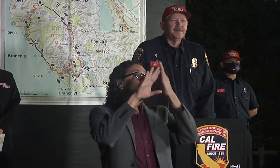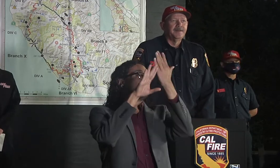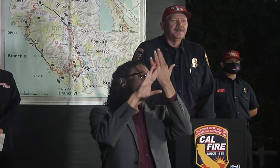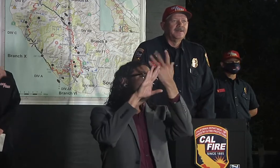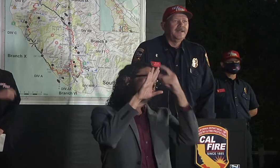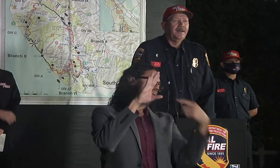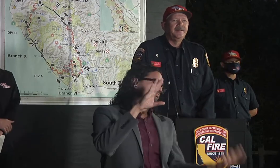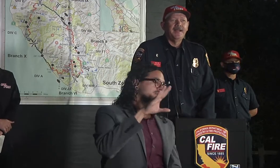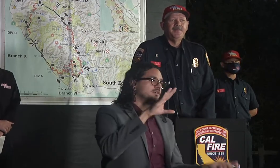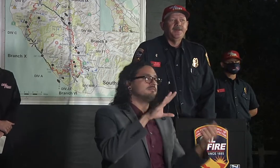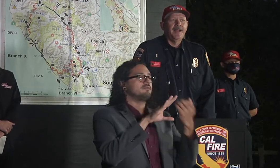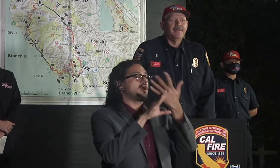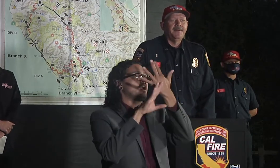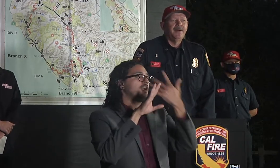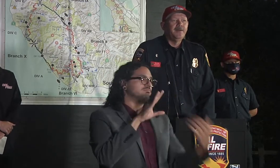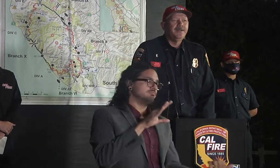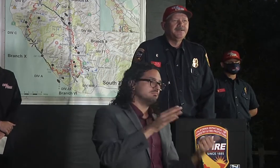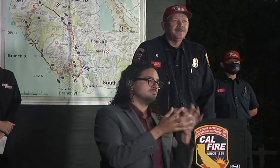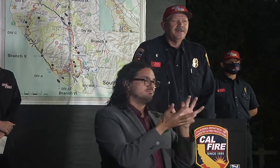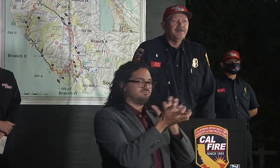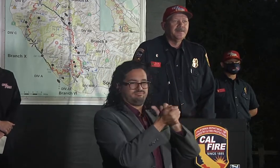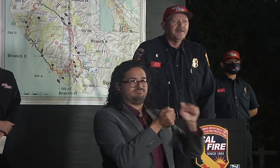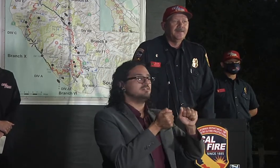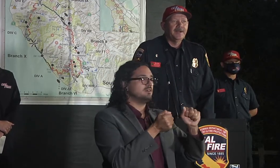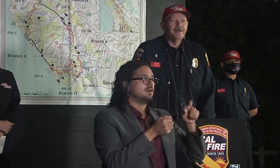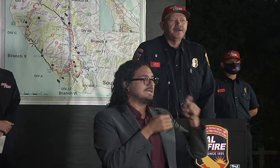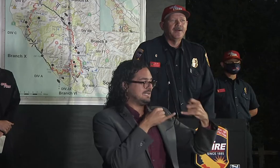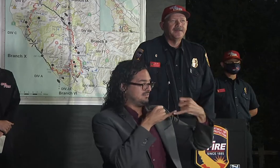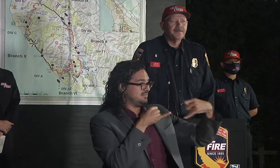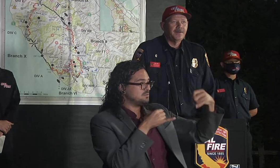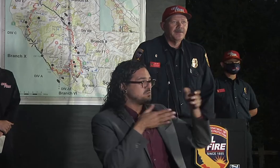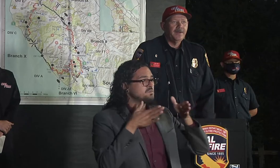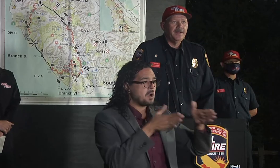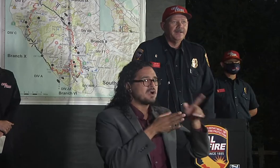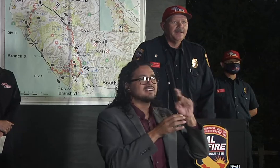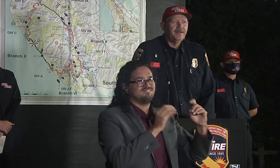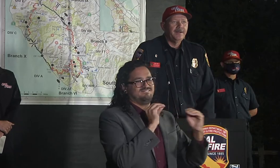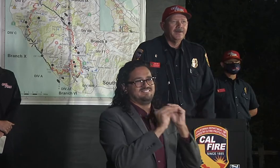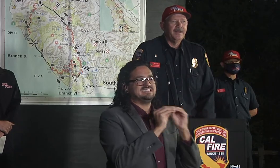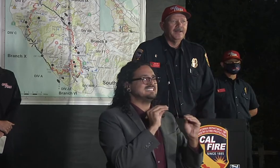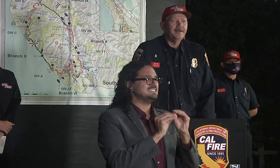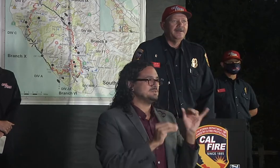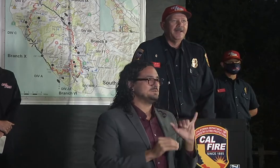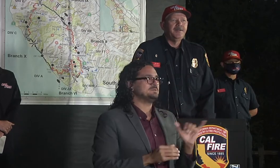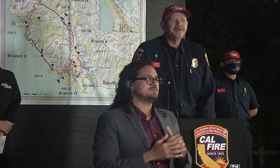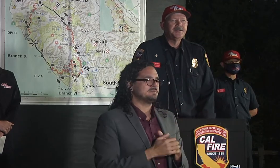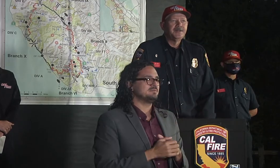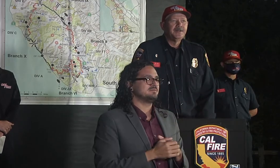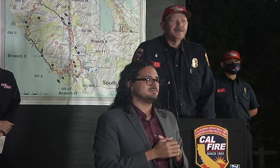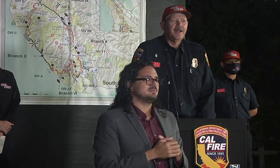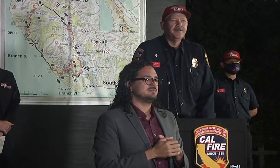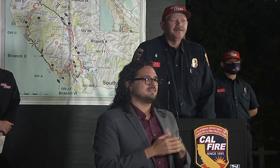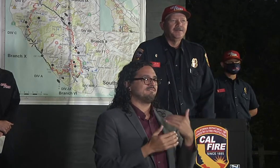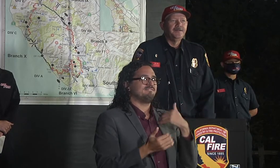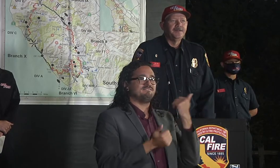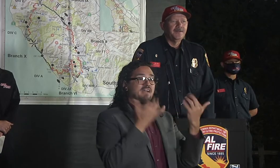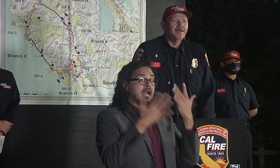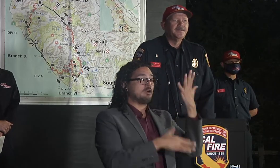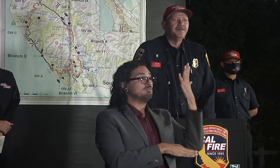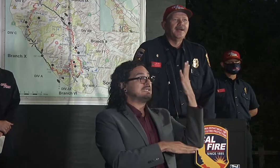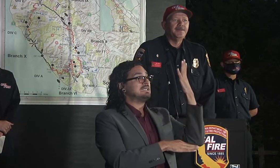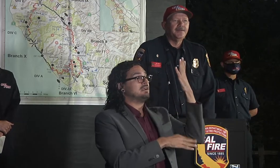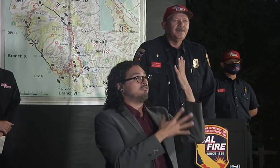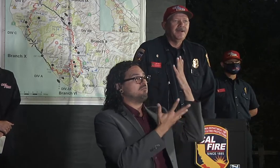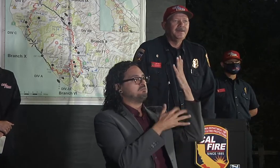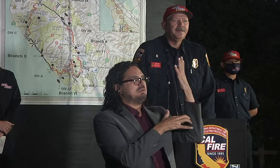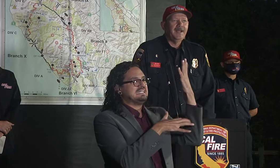a concern. Anytime you have fire-weakened trees that could cross the roadway and create damage to